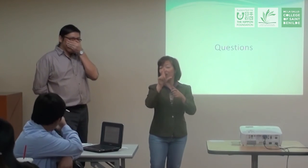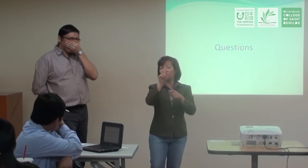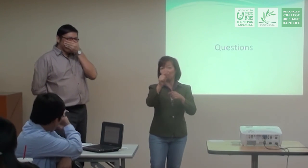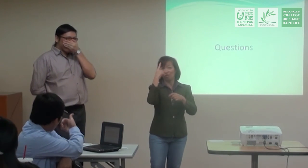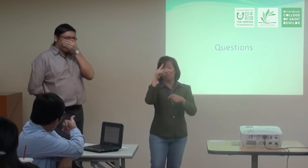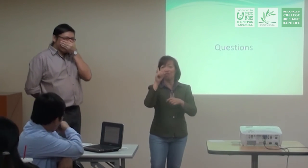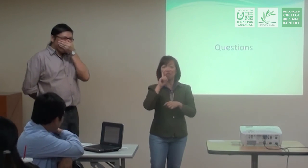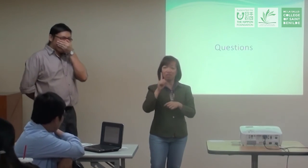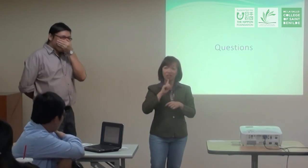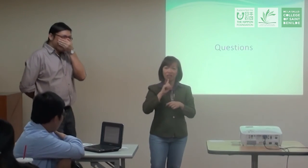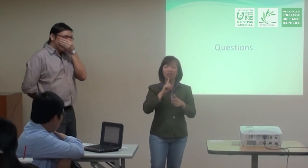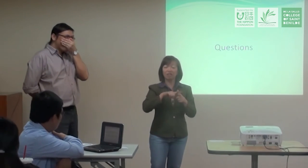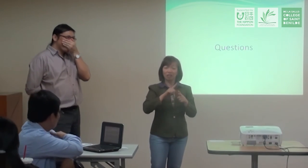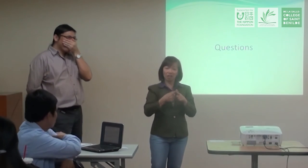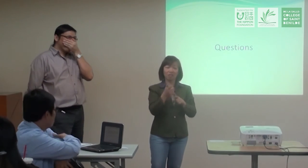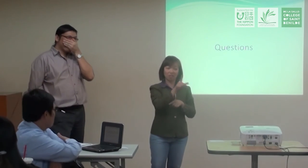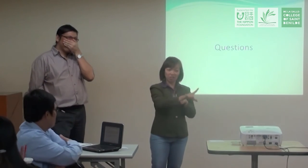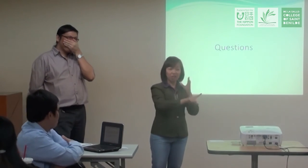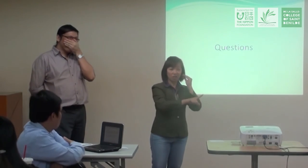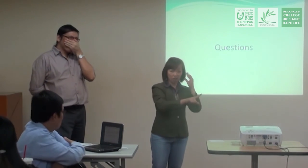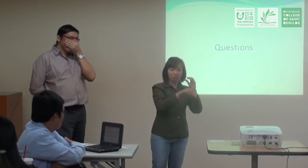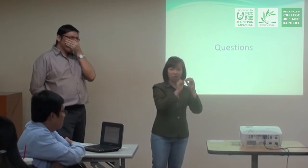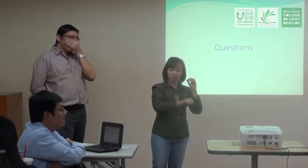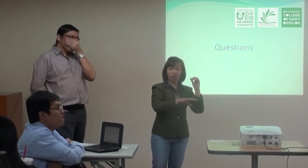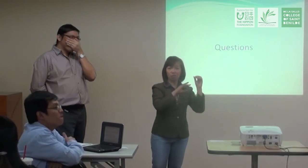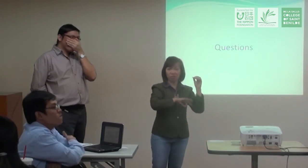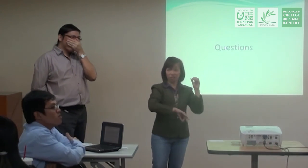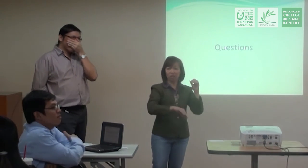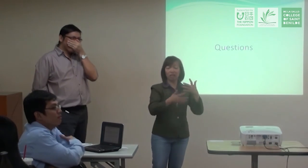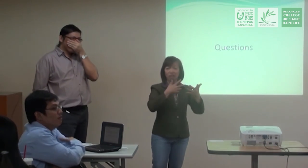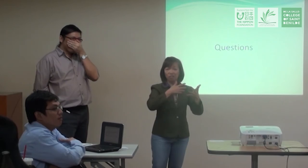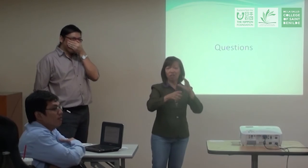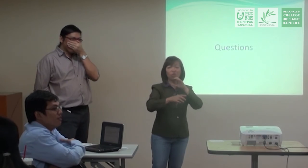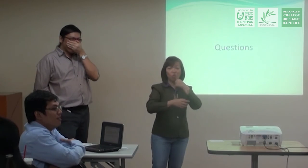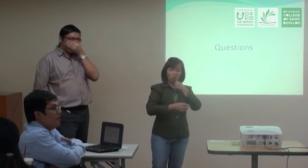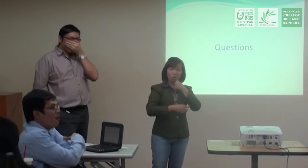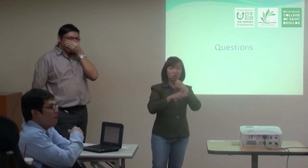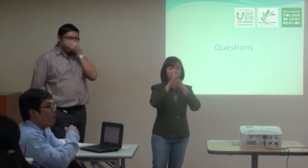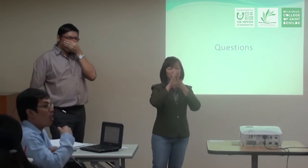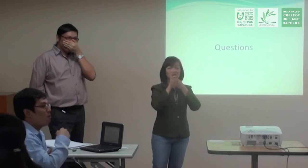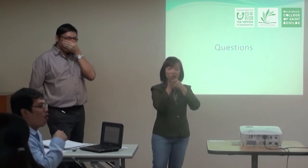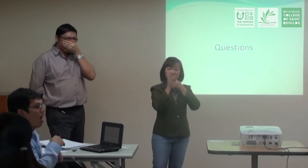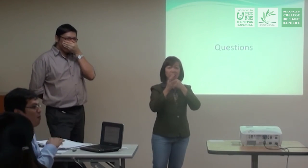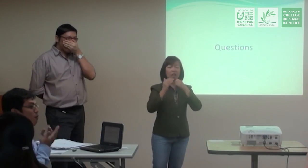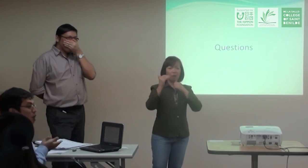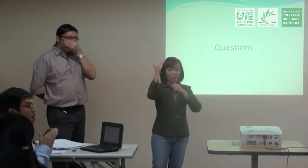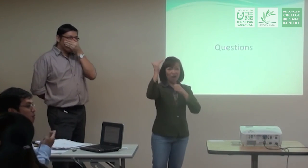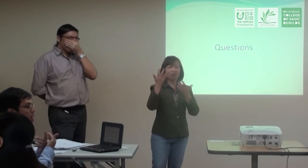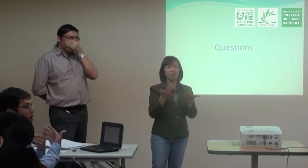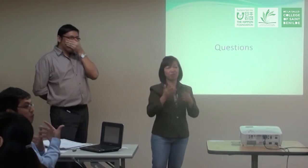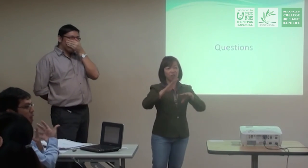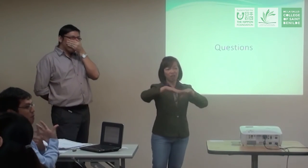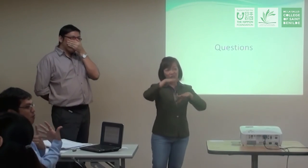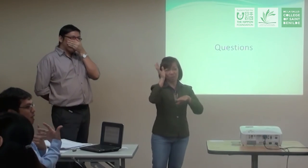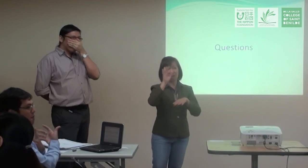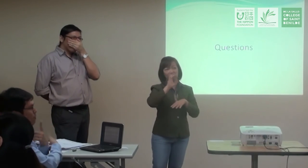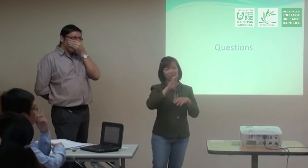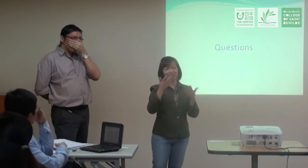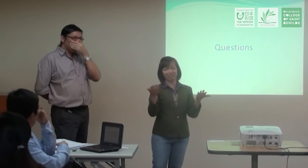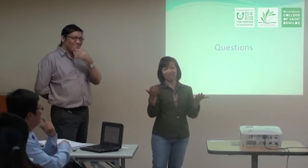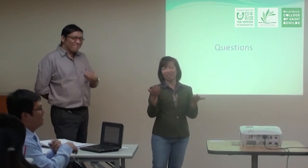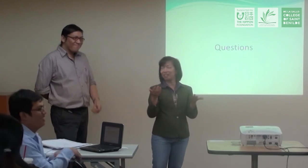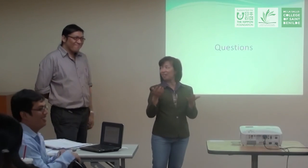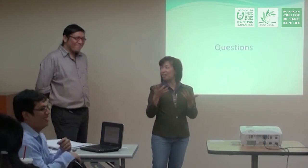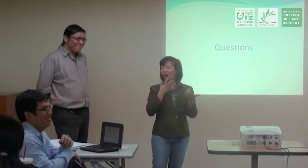the hearing also benefit, and even the ones who are older, like 60 and above, who cannot see, who cannot,